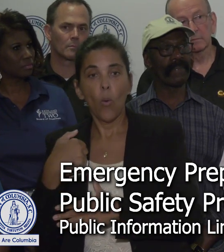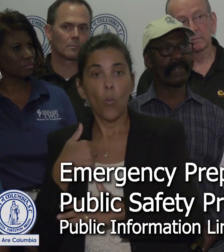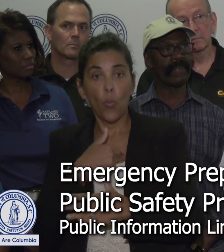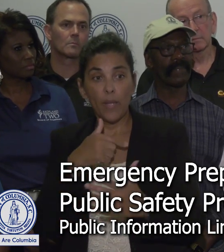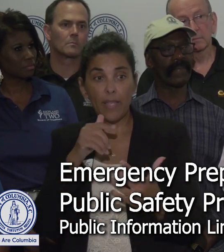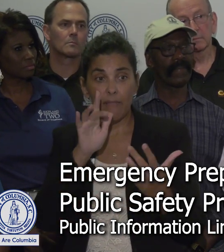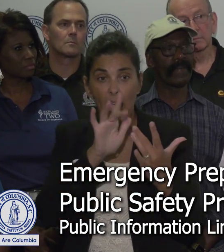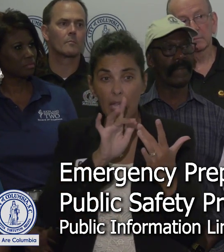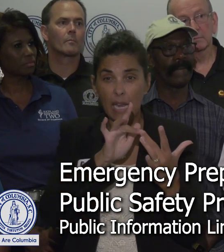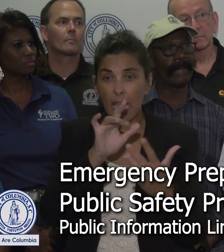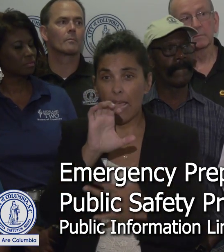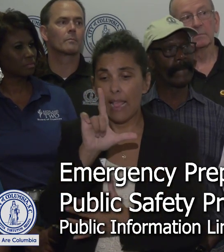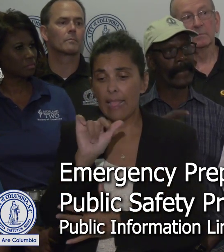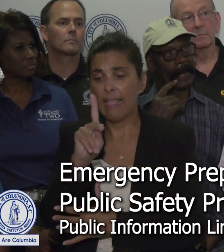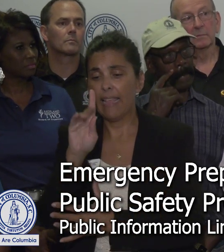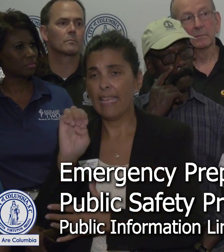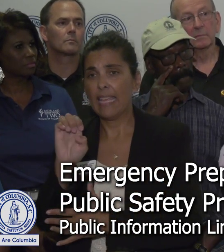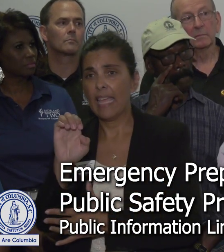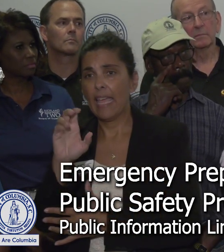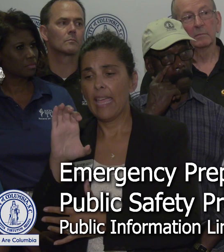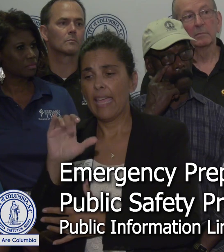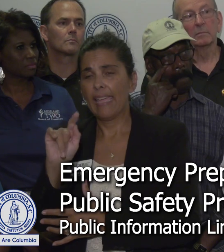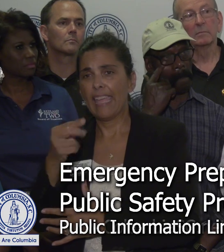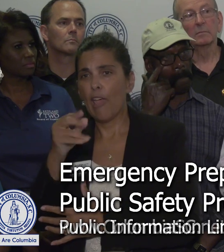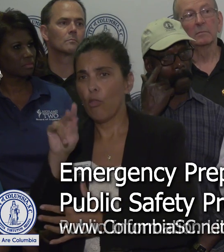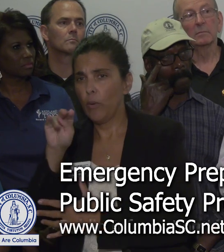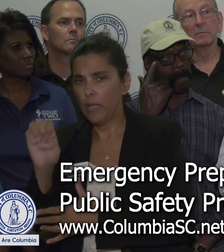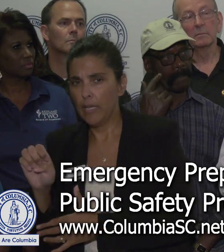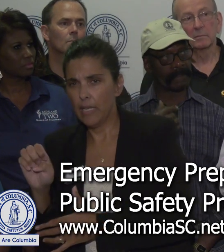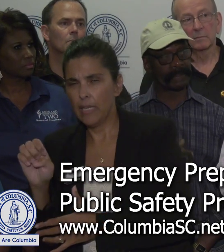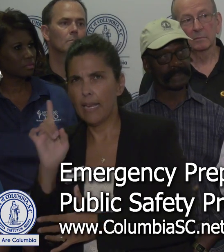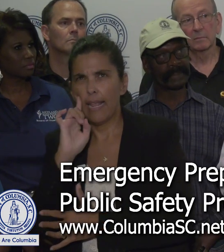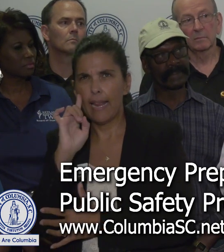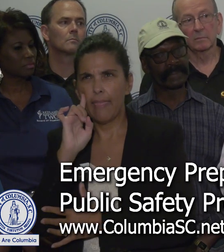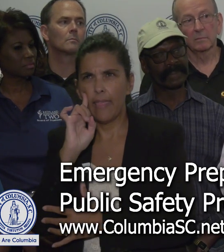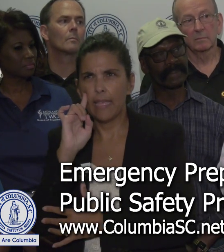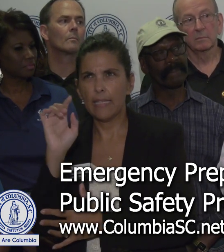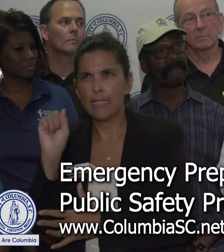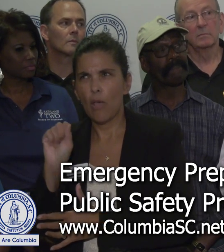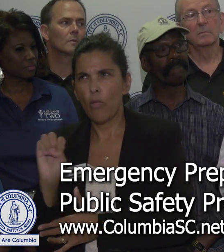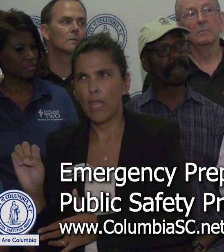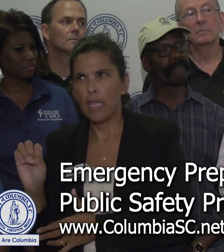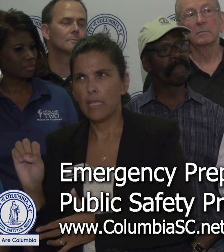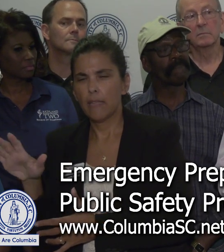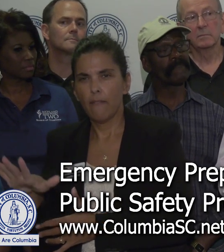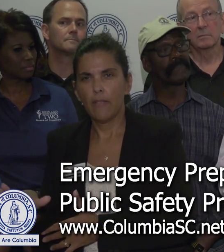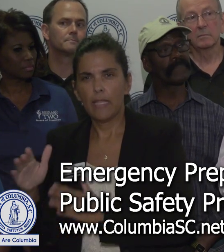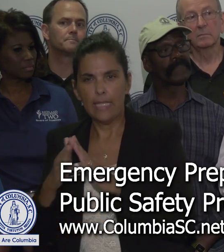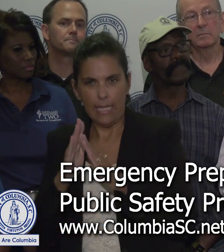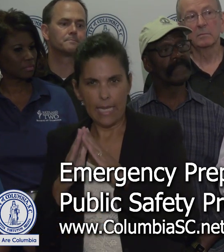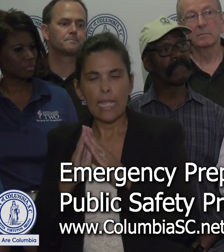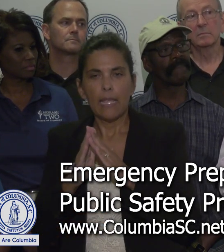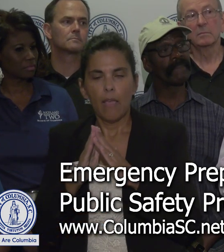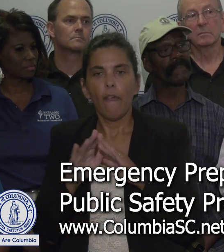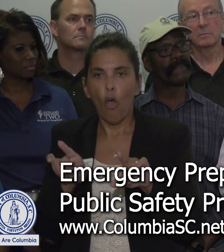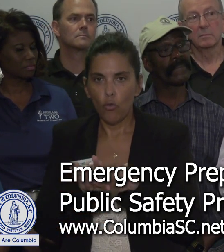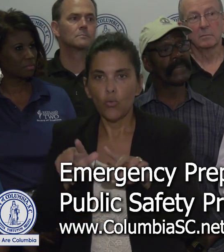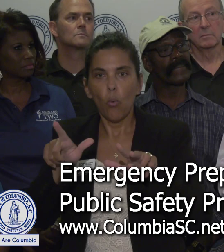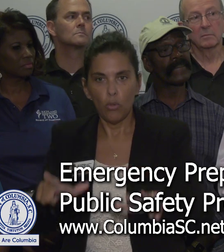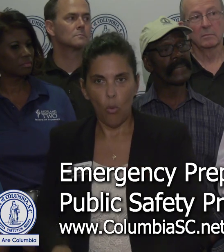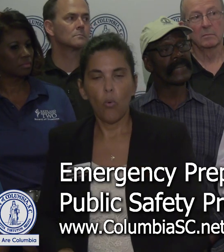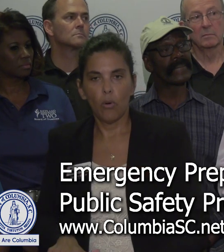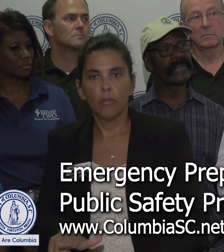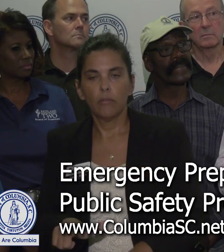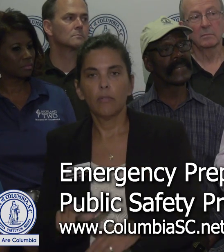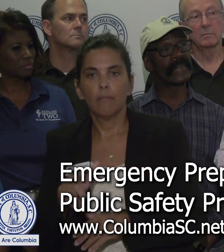their dam down 2 feet. Several other dams, I believe Southeast Park in the city, have been lowered also, but a lot of the dams in Richland County have been lowered as a